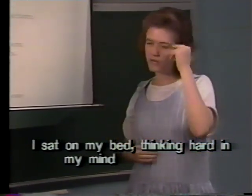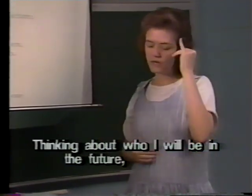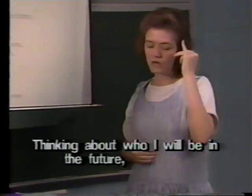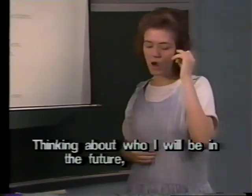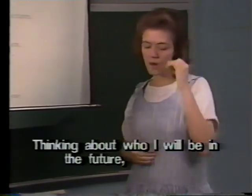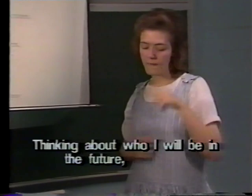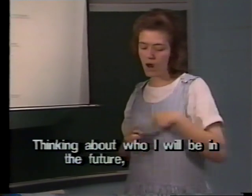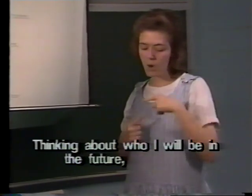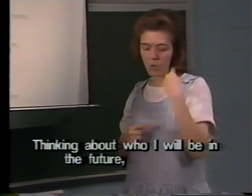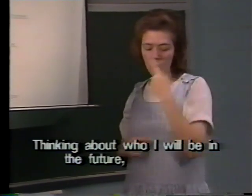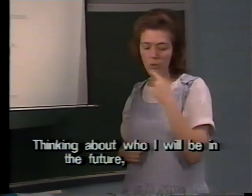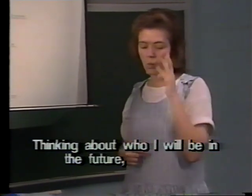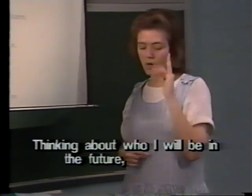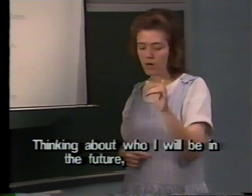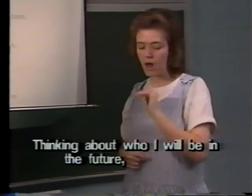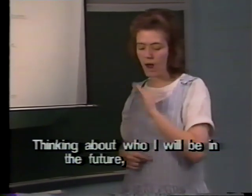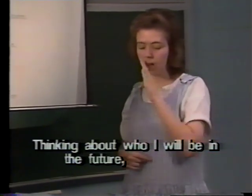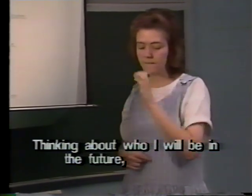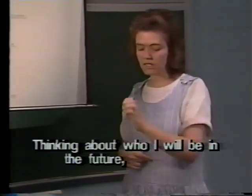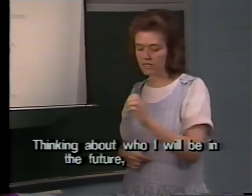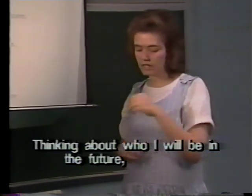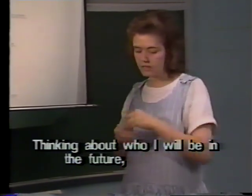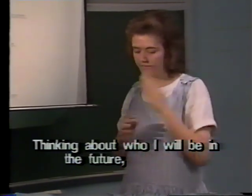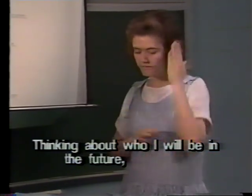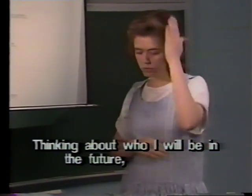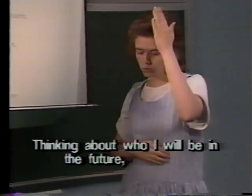đi bao vừa hàm đi, đi